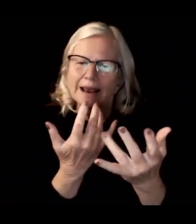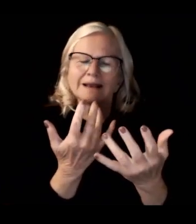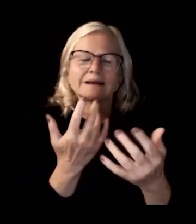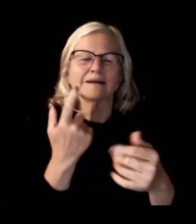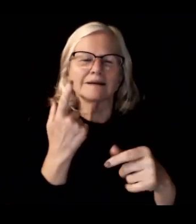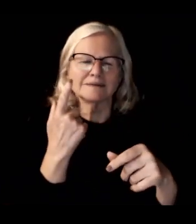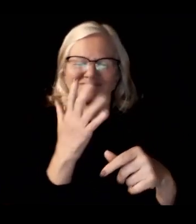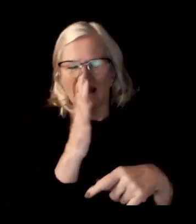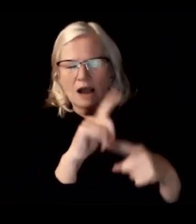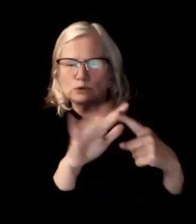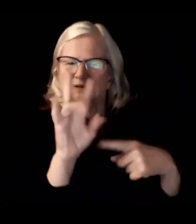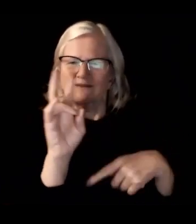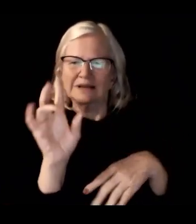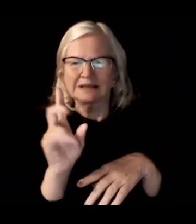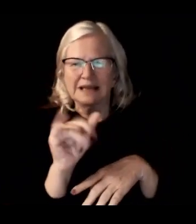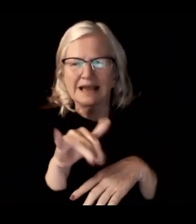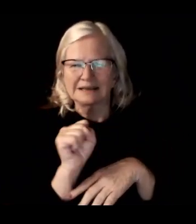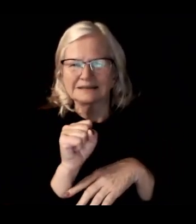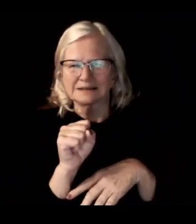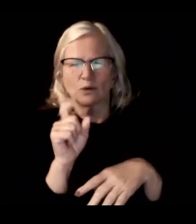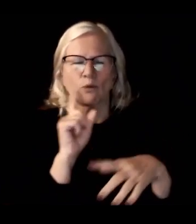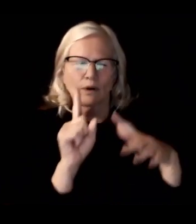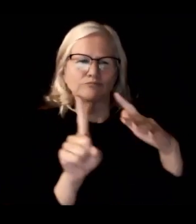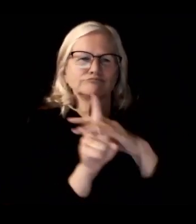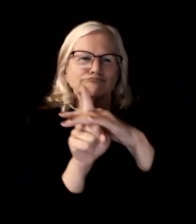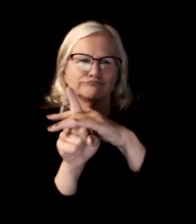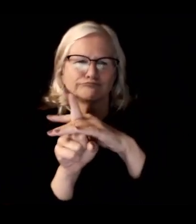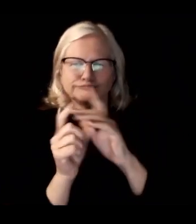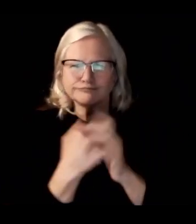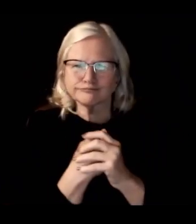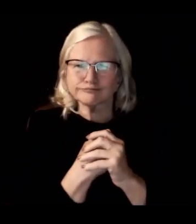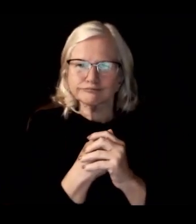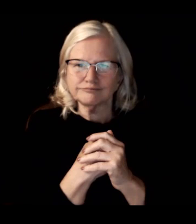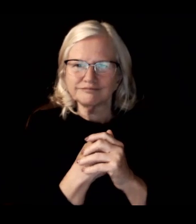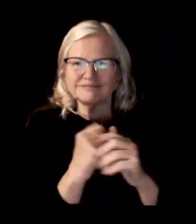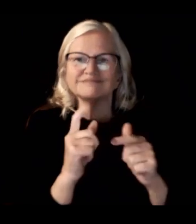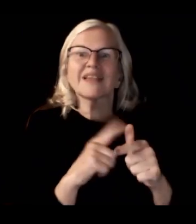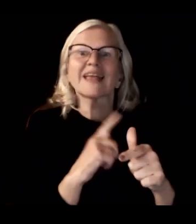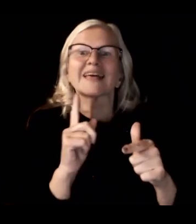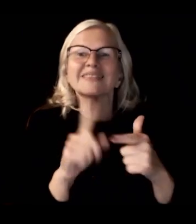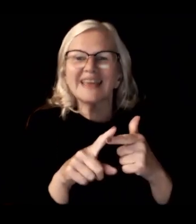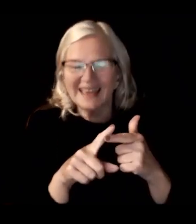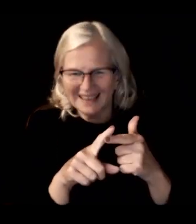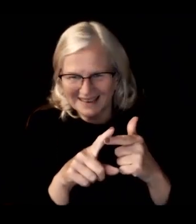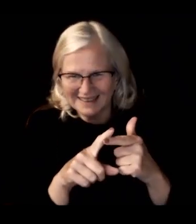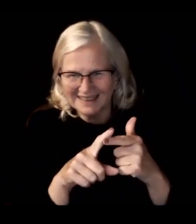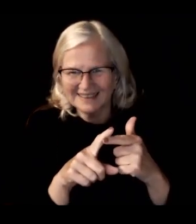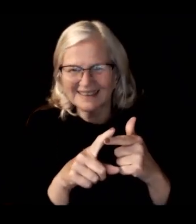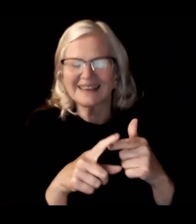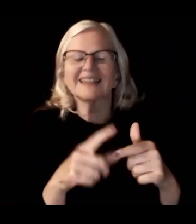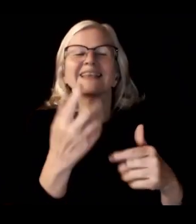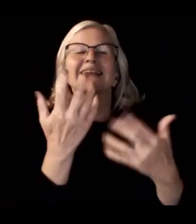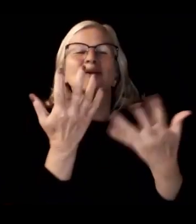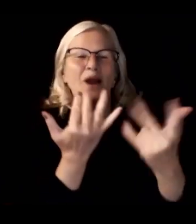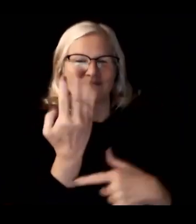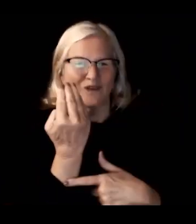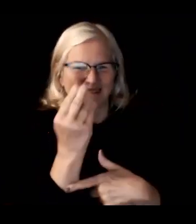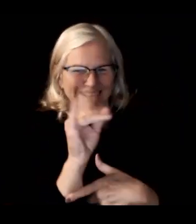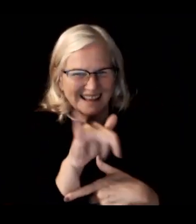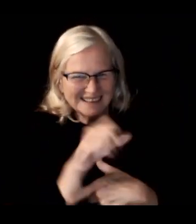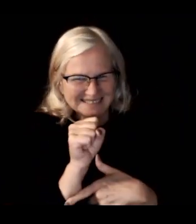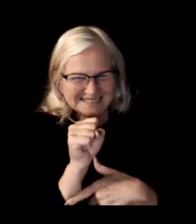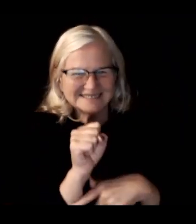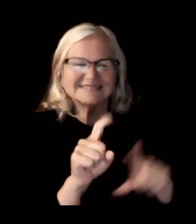the incubation period is a full 14 days, and then also for the individuals to get tested and reported. So